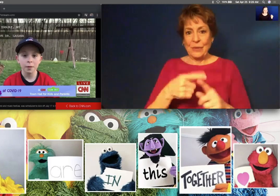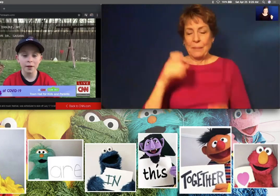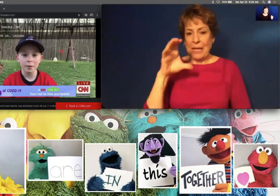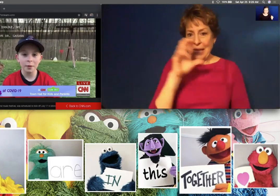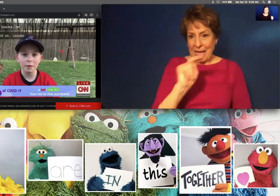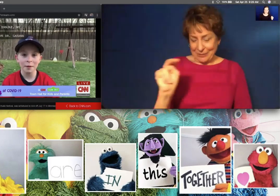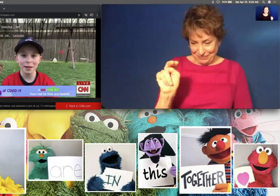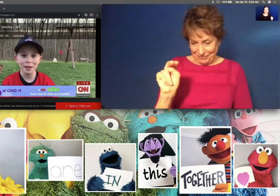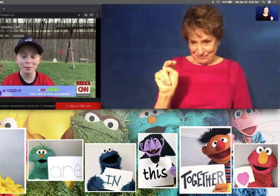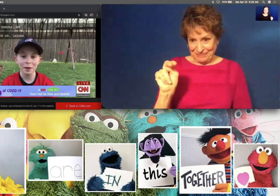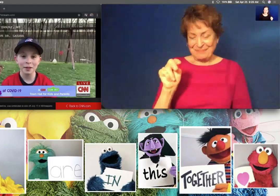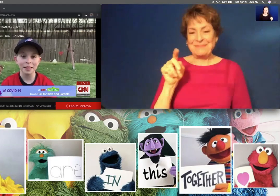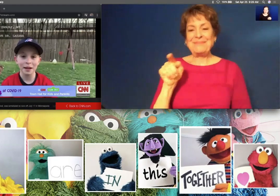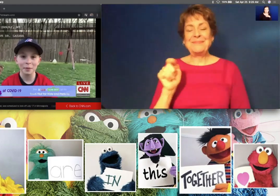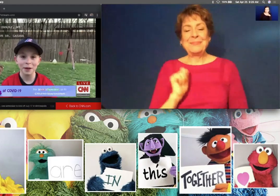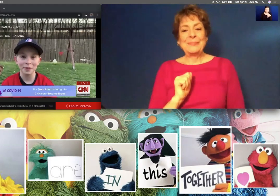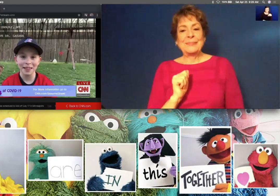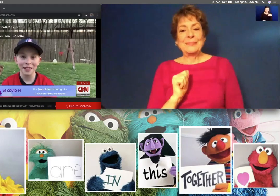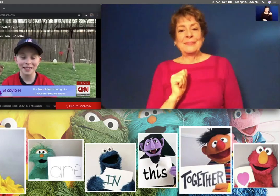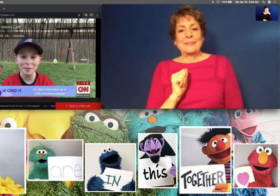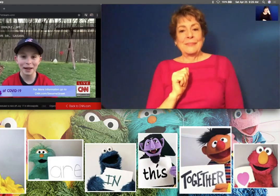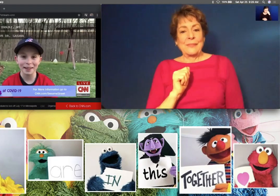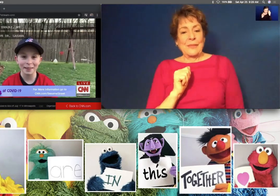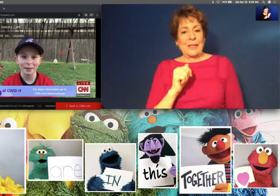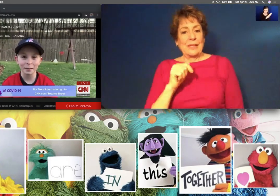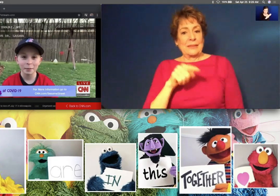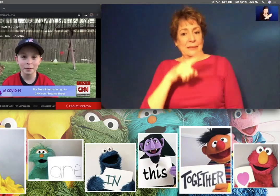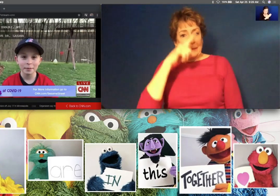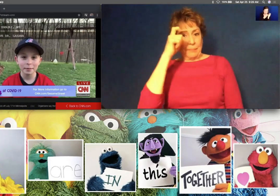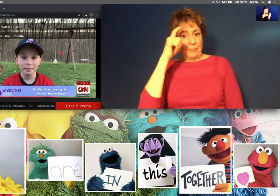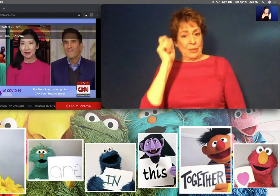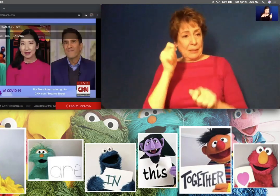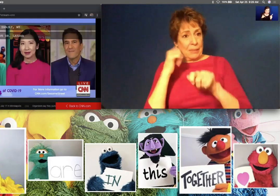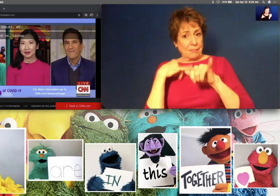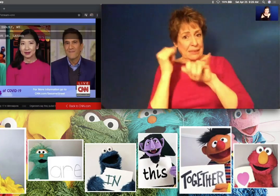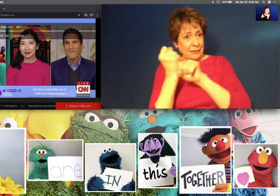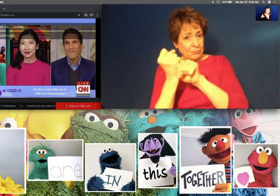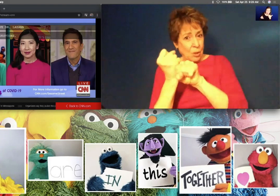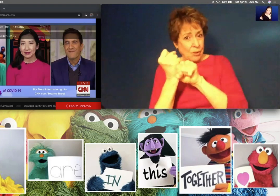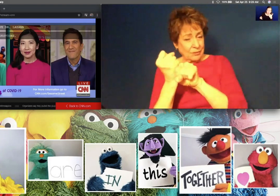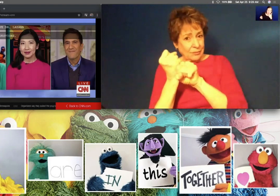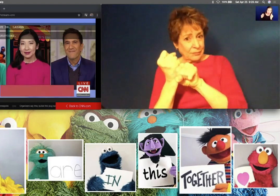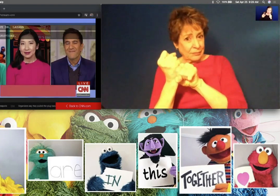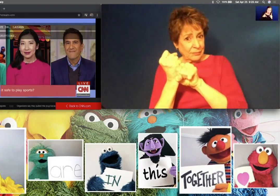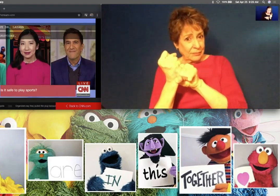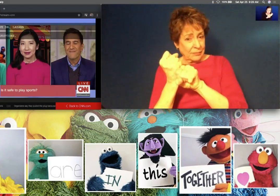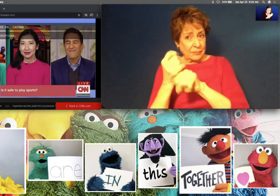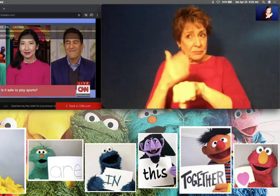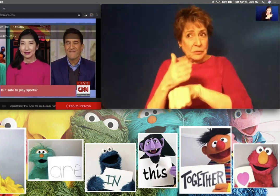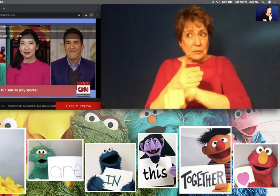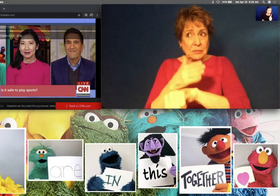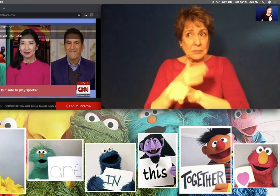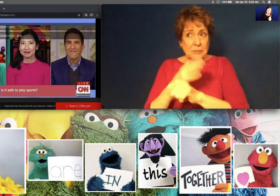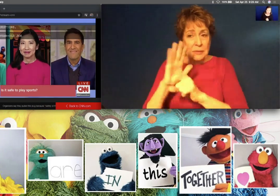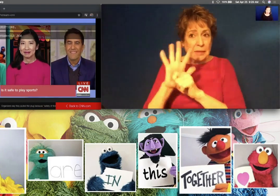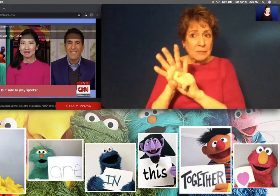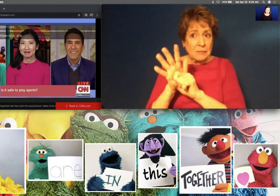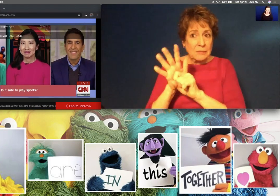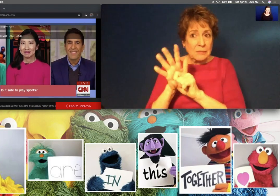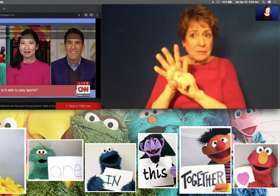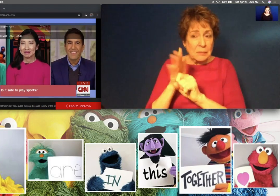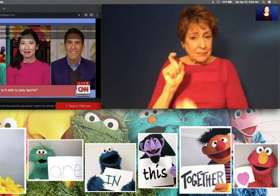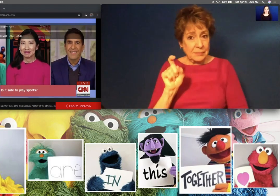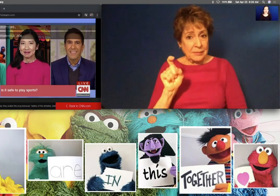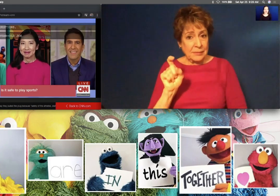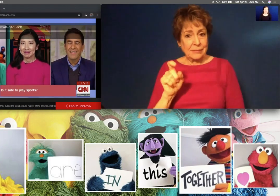Will I be able to play baseball this summer if things get better? Oh, Joe, I think a lot of people have that question. Dr.